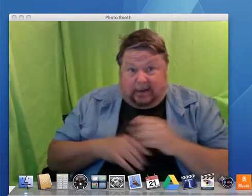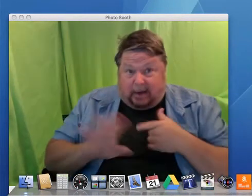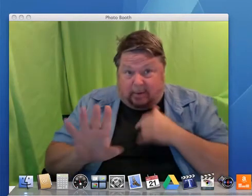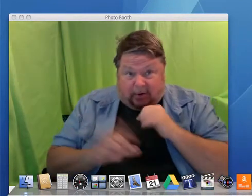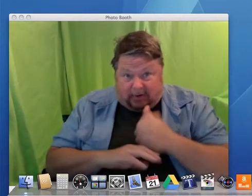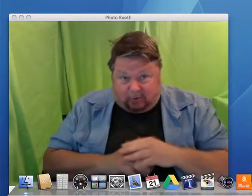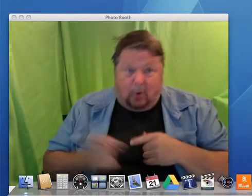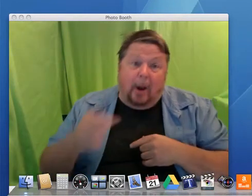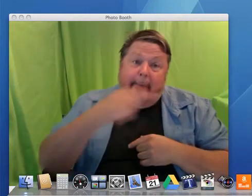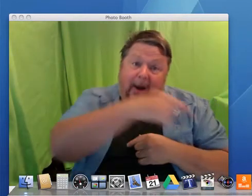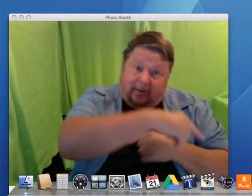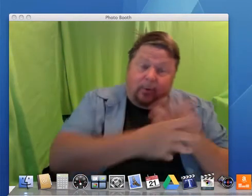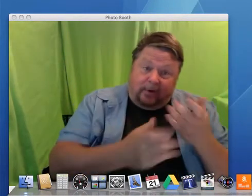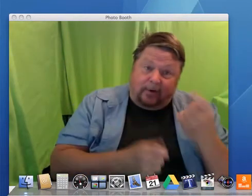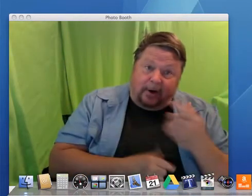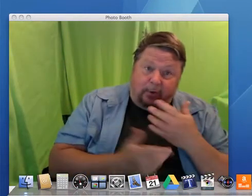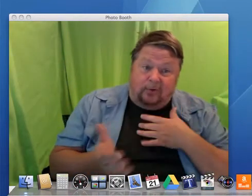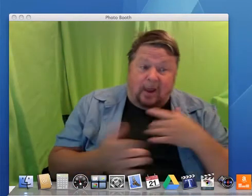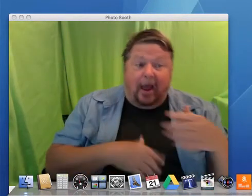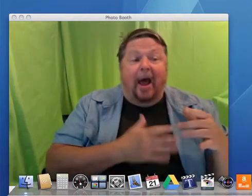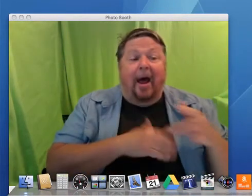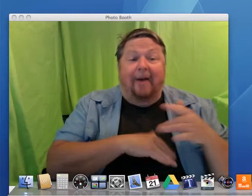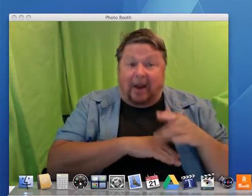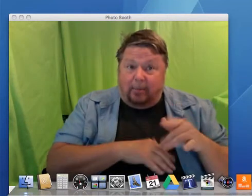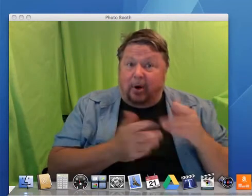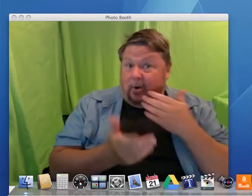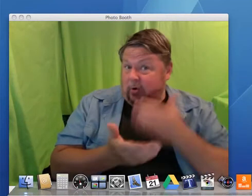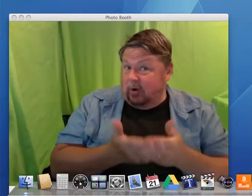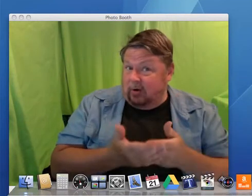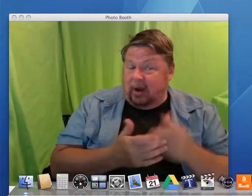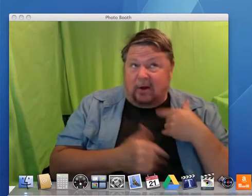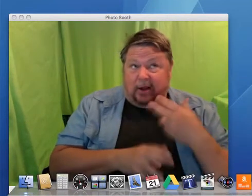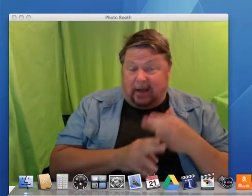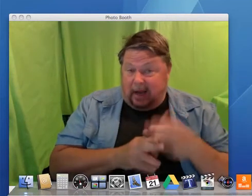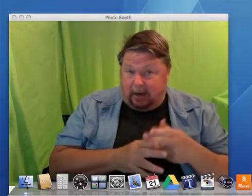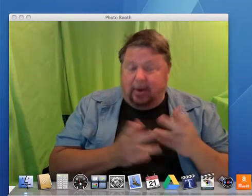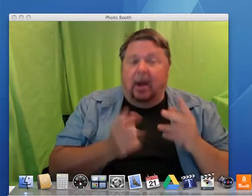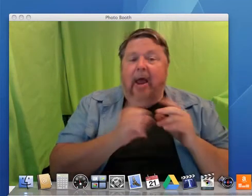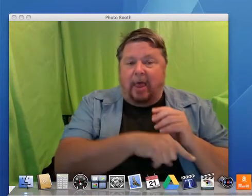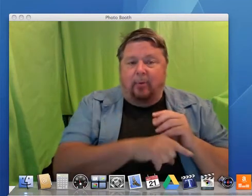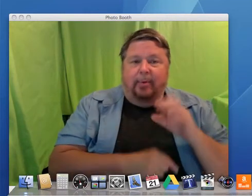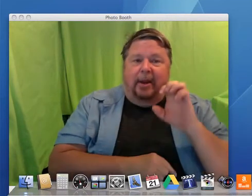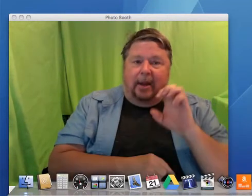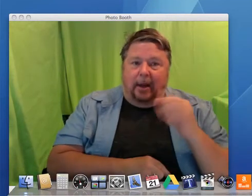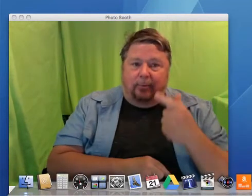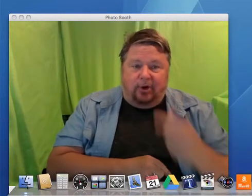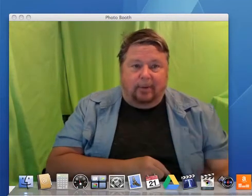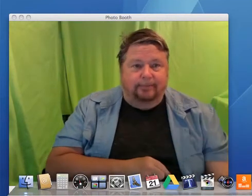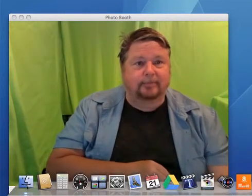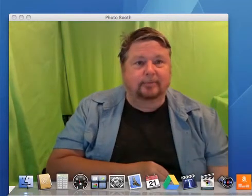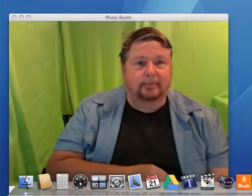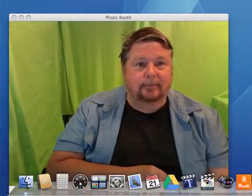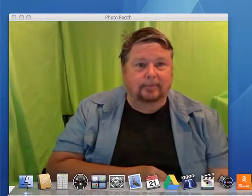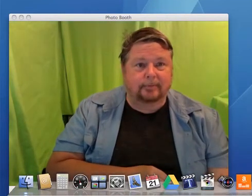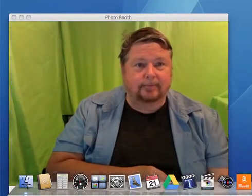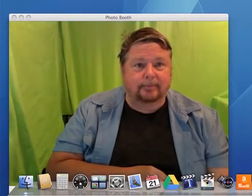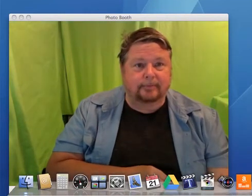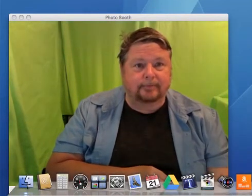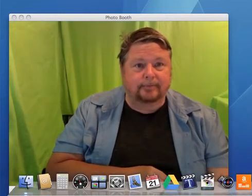busy. I'm not going to set up a school. But if you want somebody who's available and good and got the name, that would be EMG.